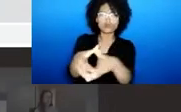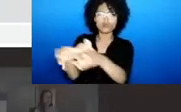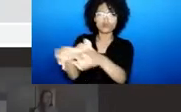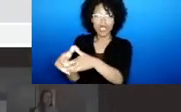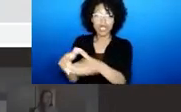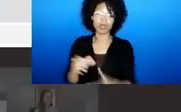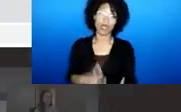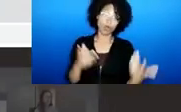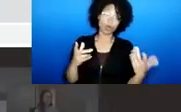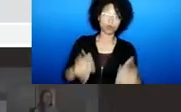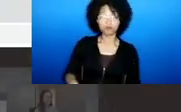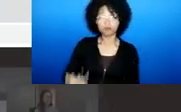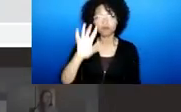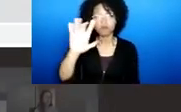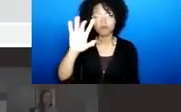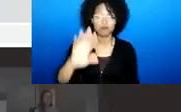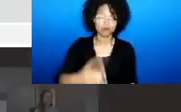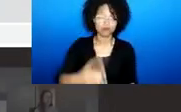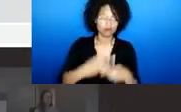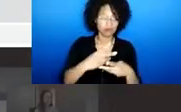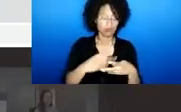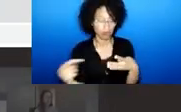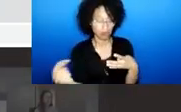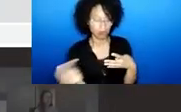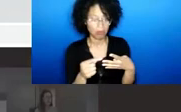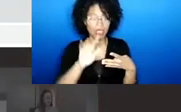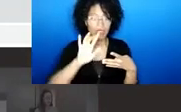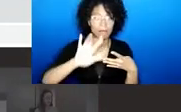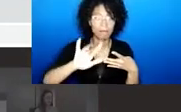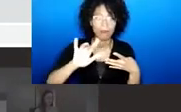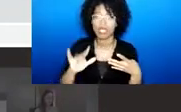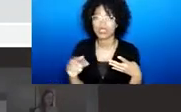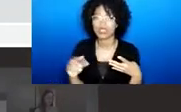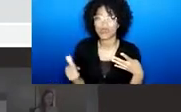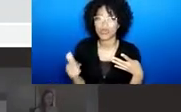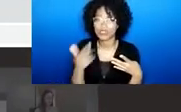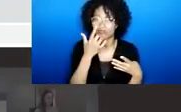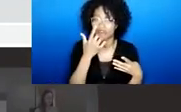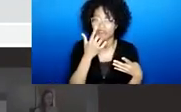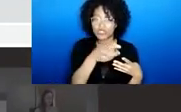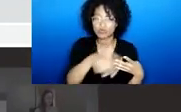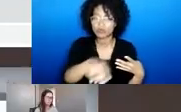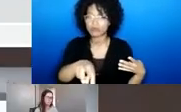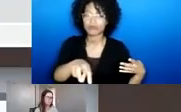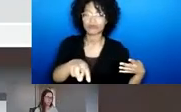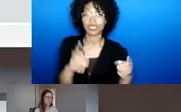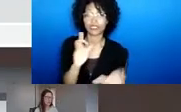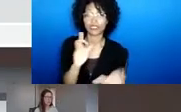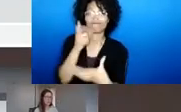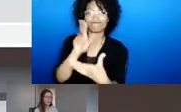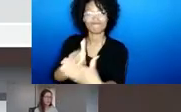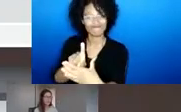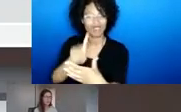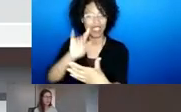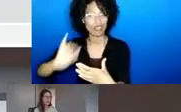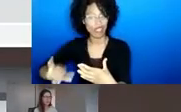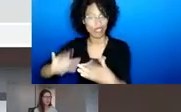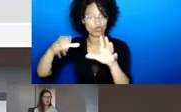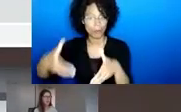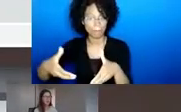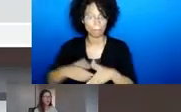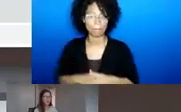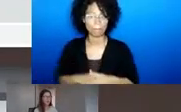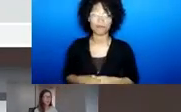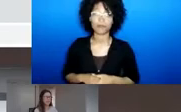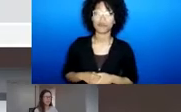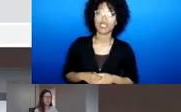that breakout icon and click the blue play button of the room that you would like to move into. So that is an